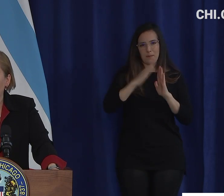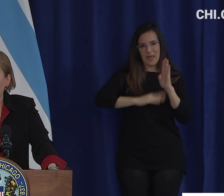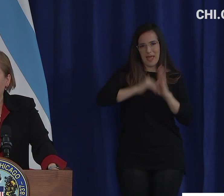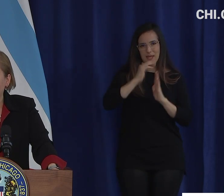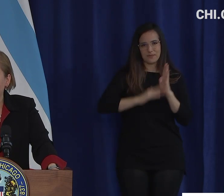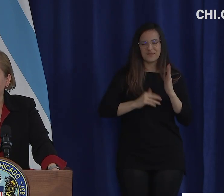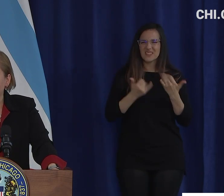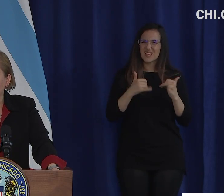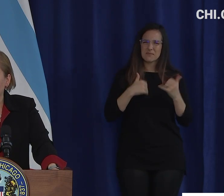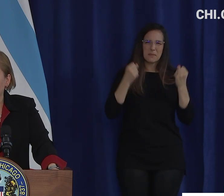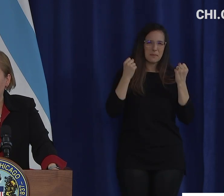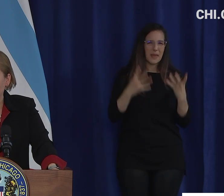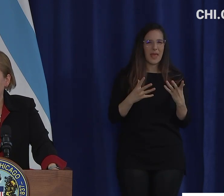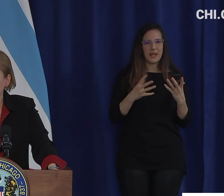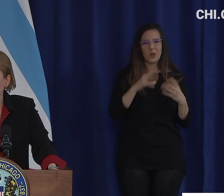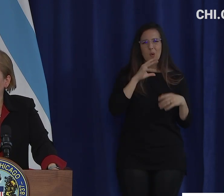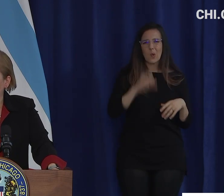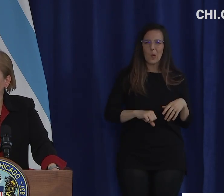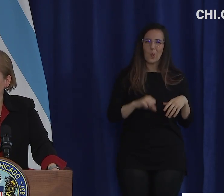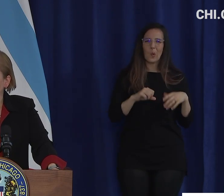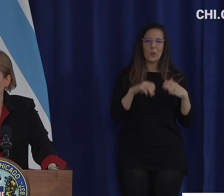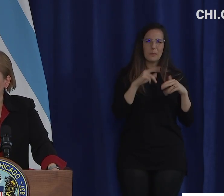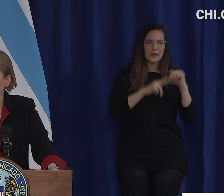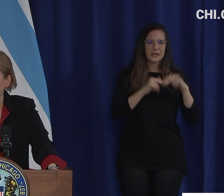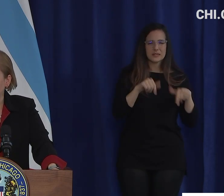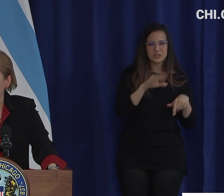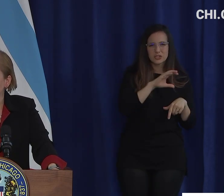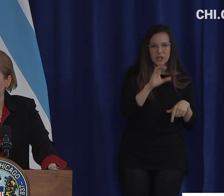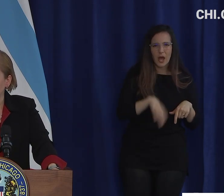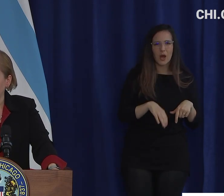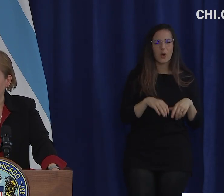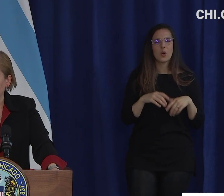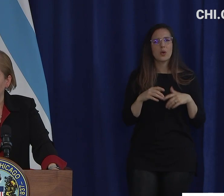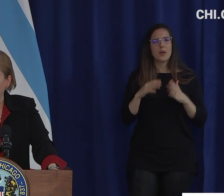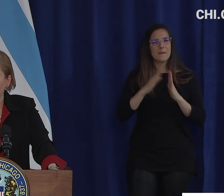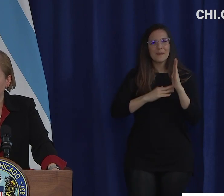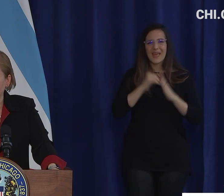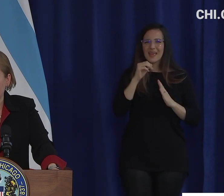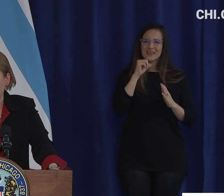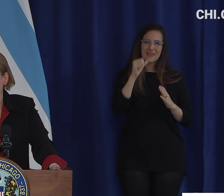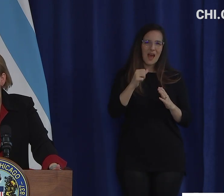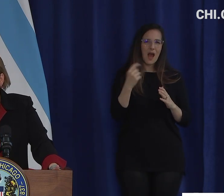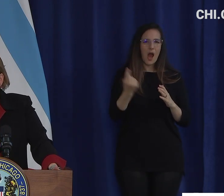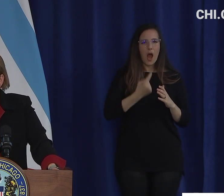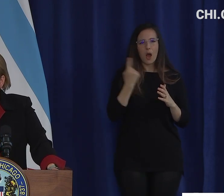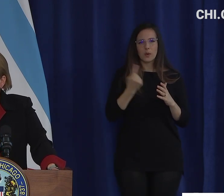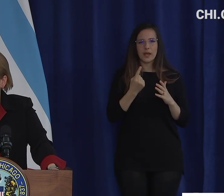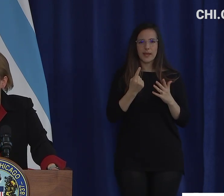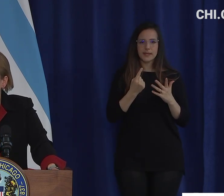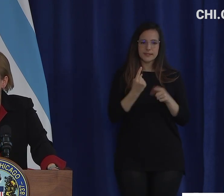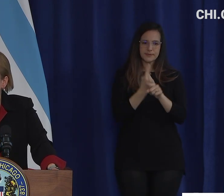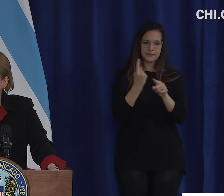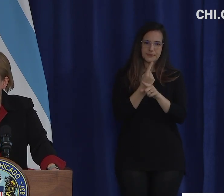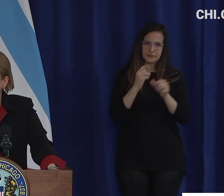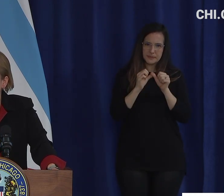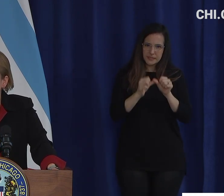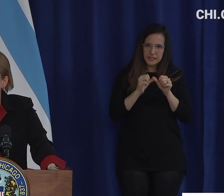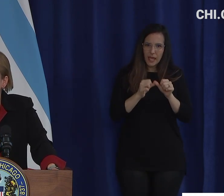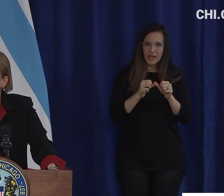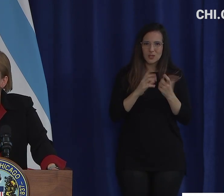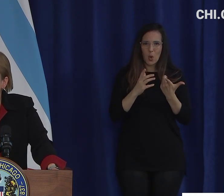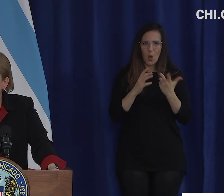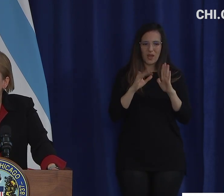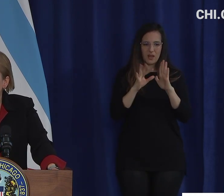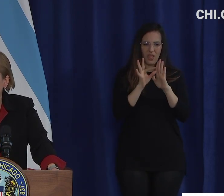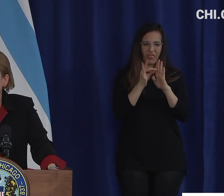where paint is not always well maintained and it can flake or dust off, that still is where we see the bulk of